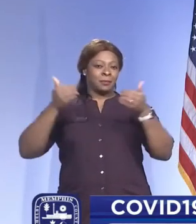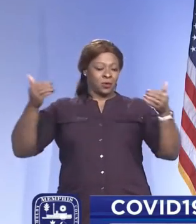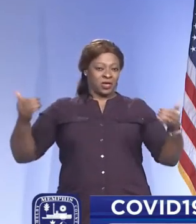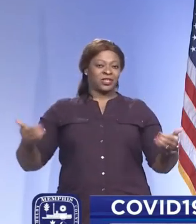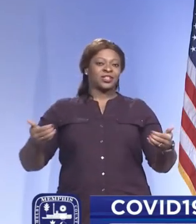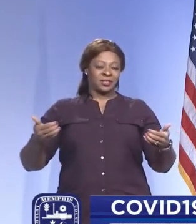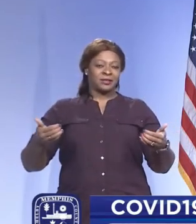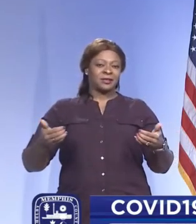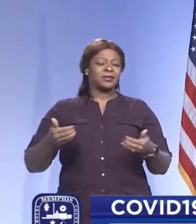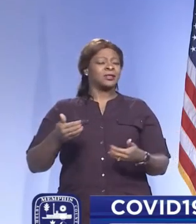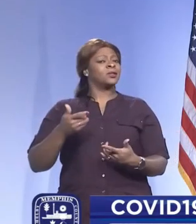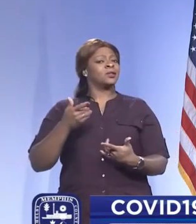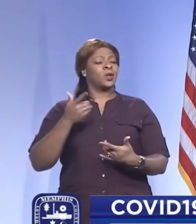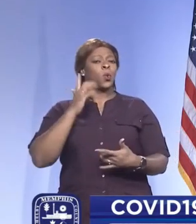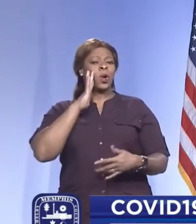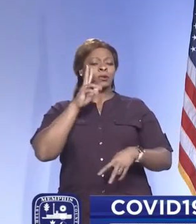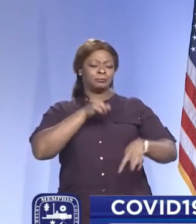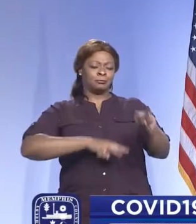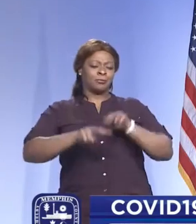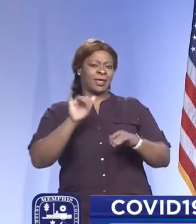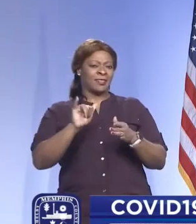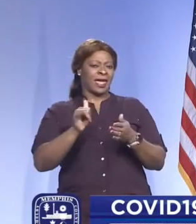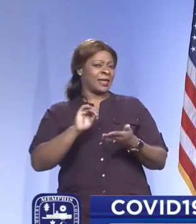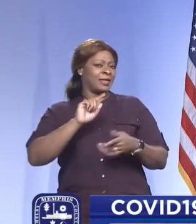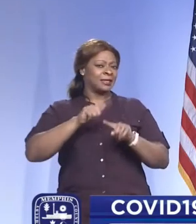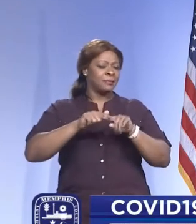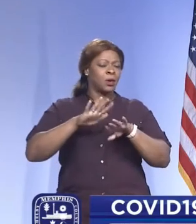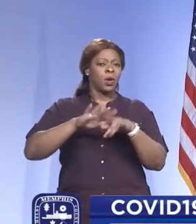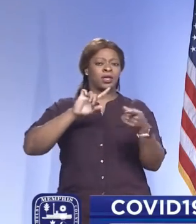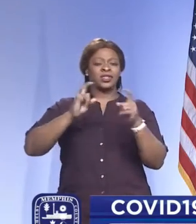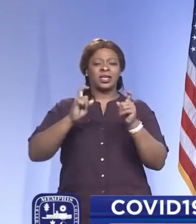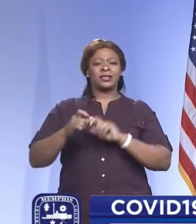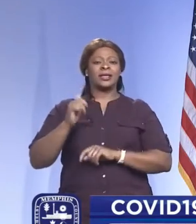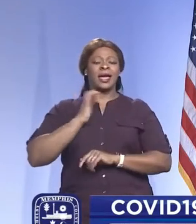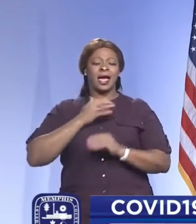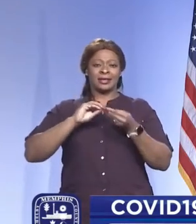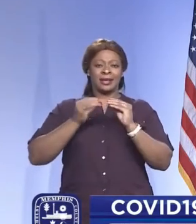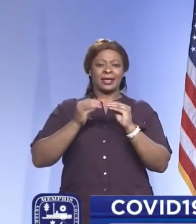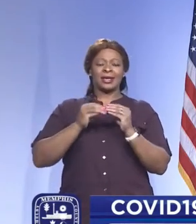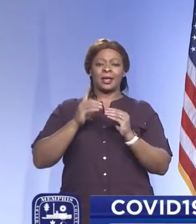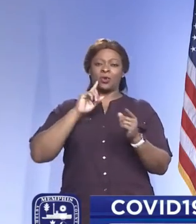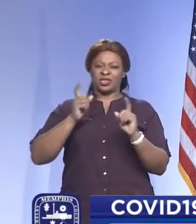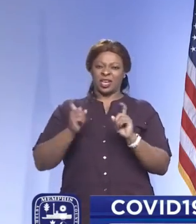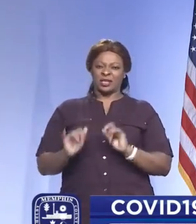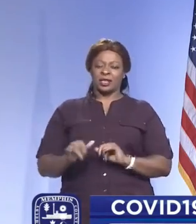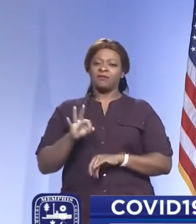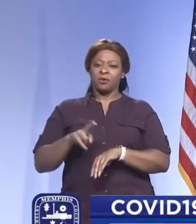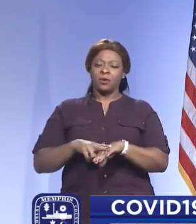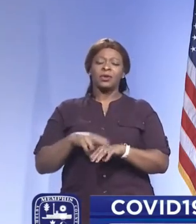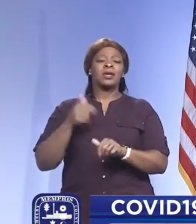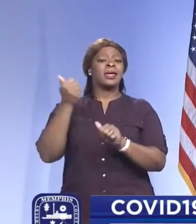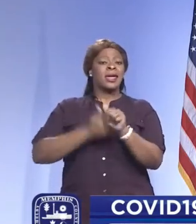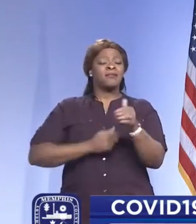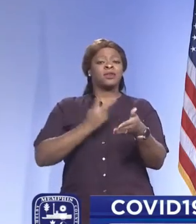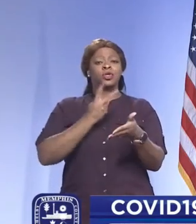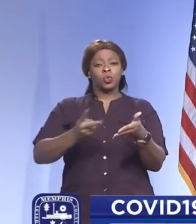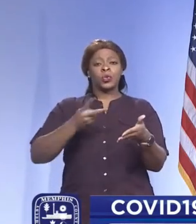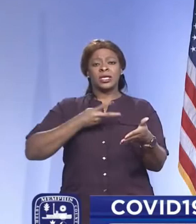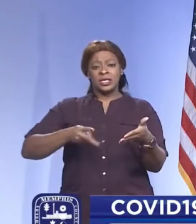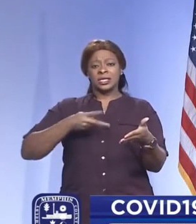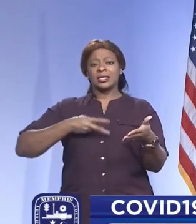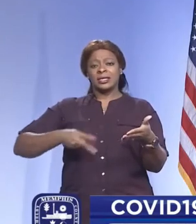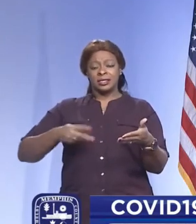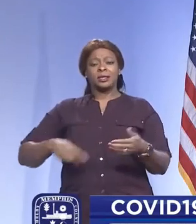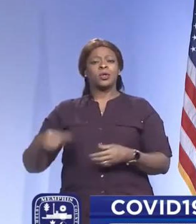separation. We're revisiting that based on changes in our data. Of course, every 2 weeks